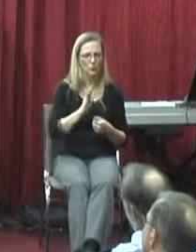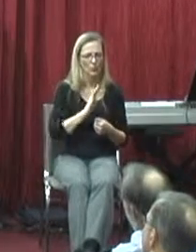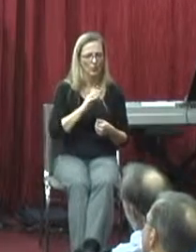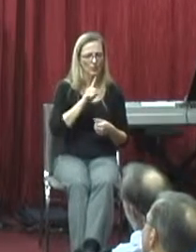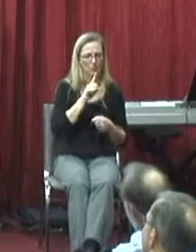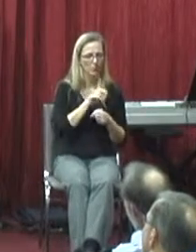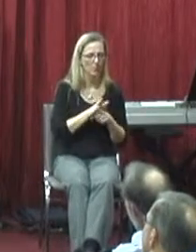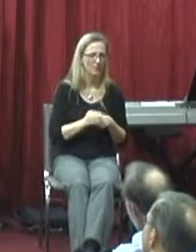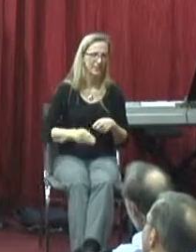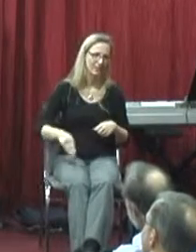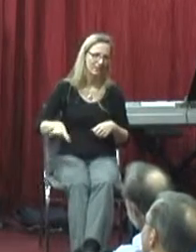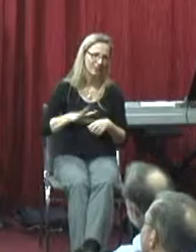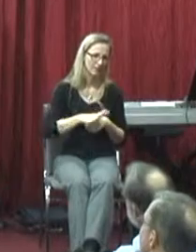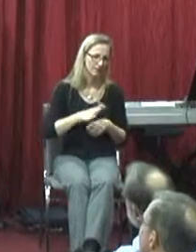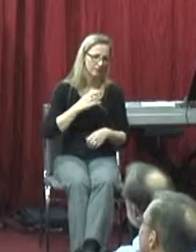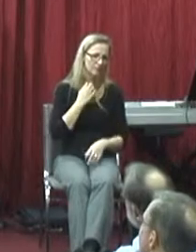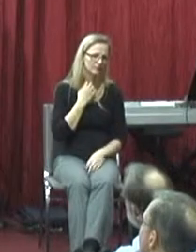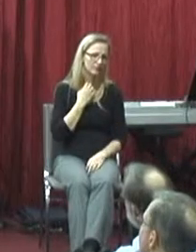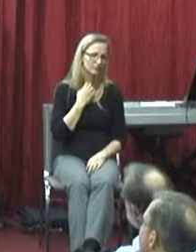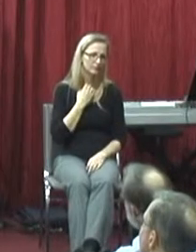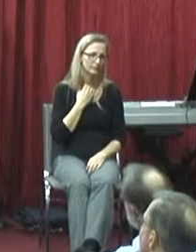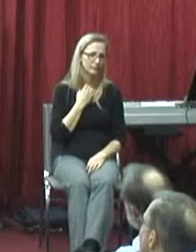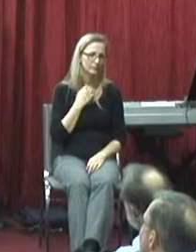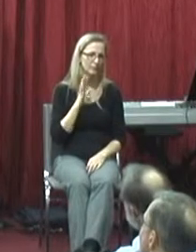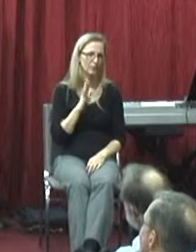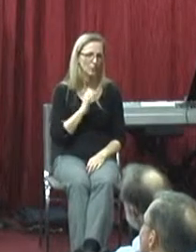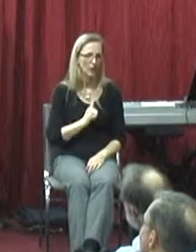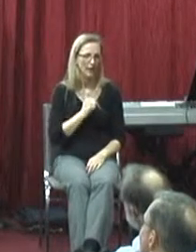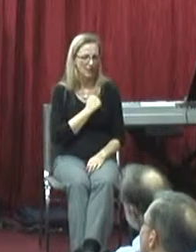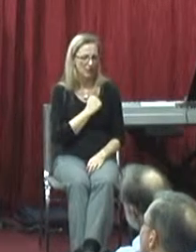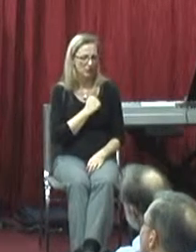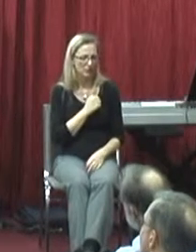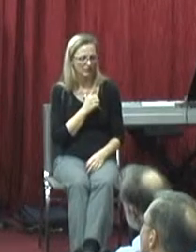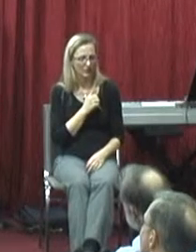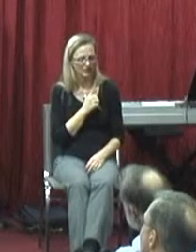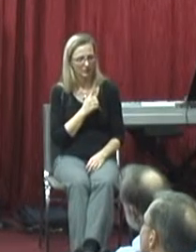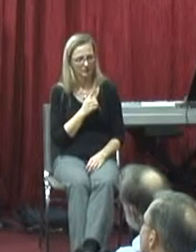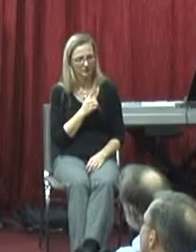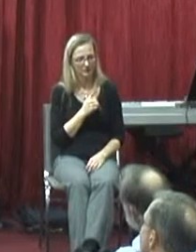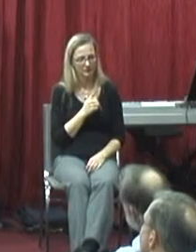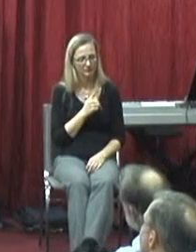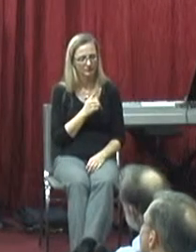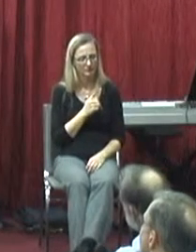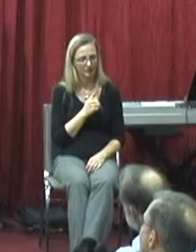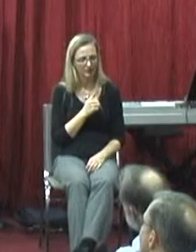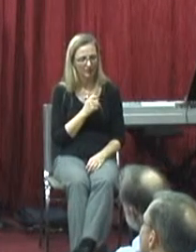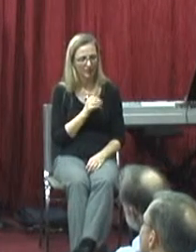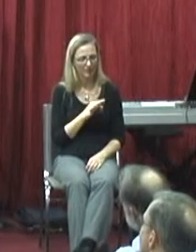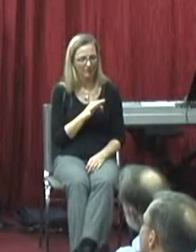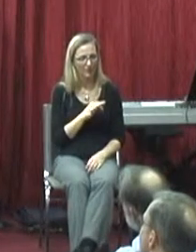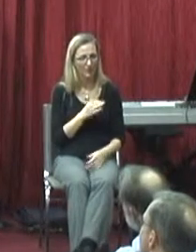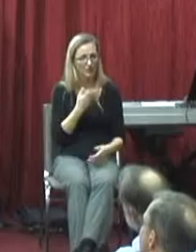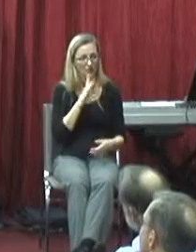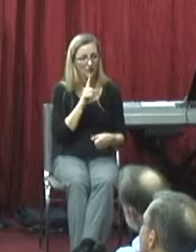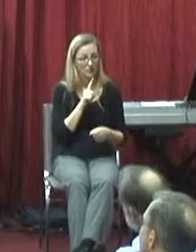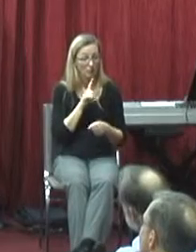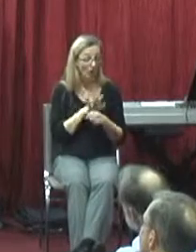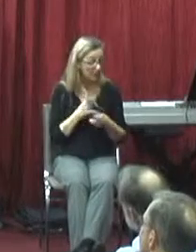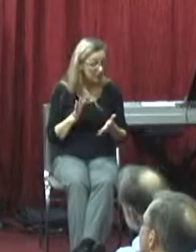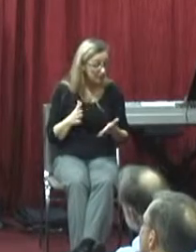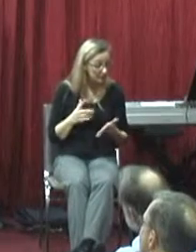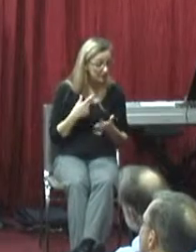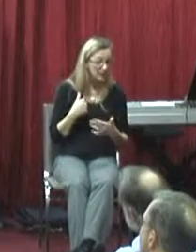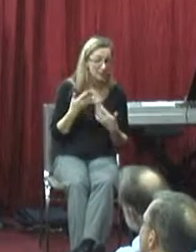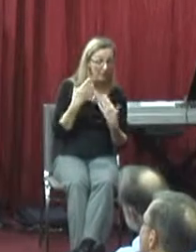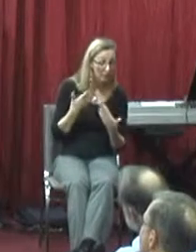with that attitude, not of, well, I don't know if anything might happen, but with the attitude of, God's promised,